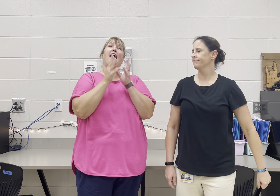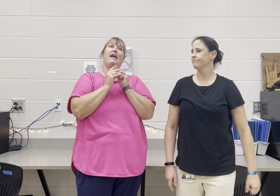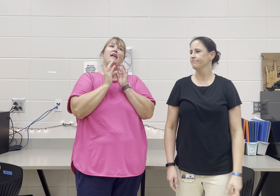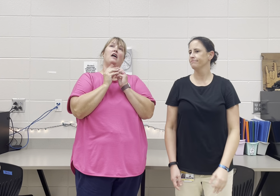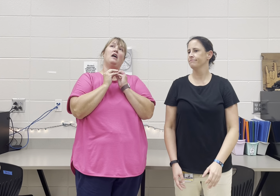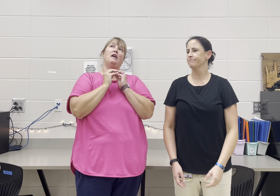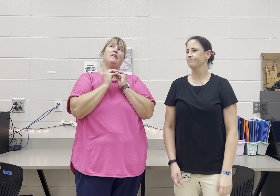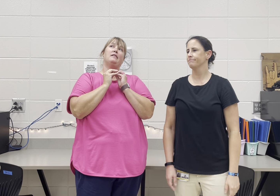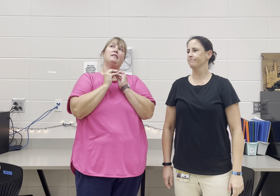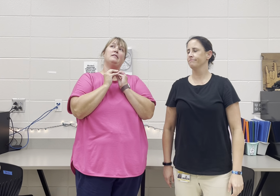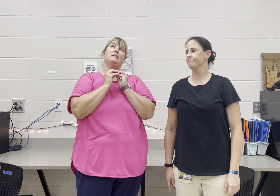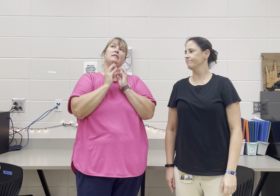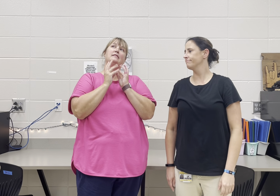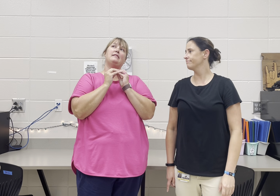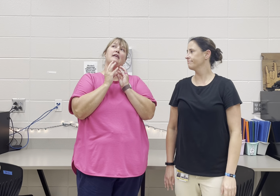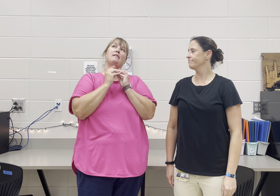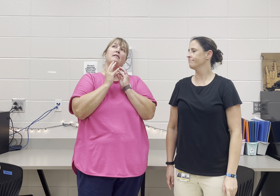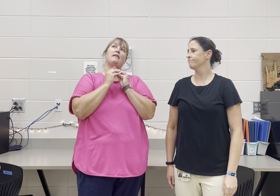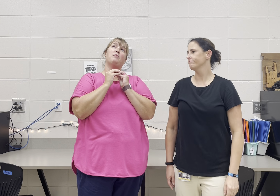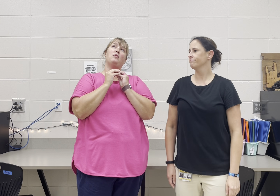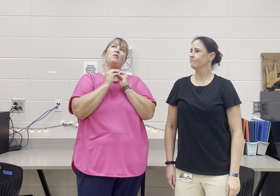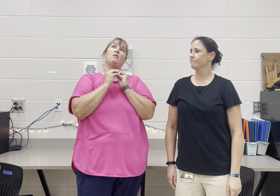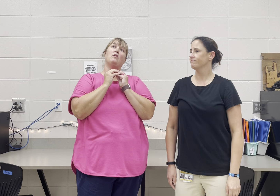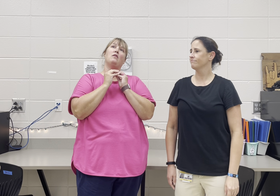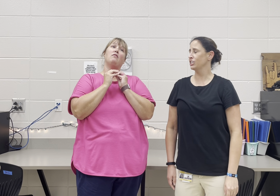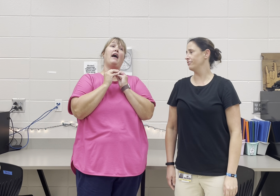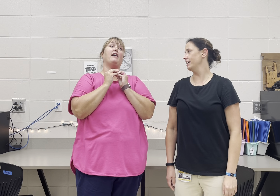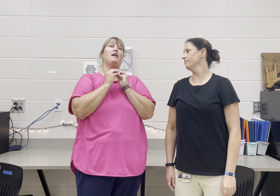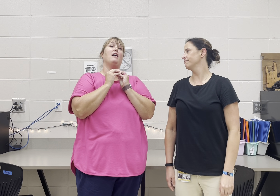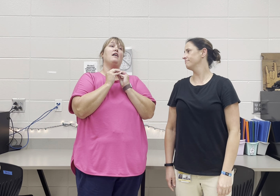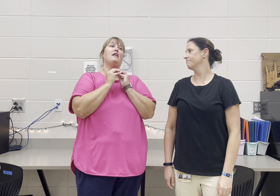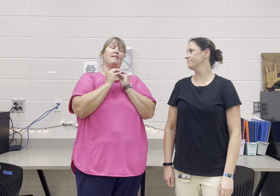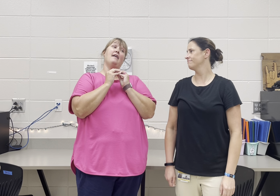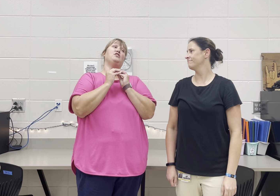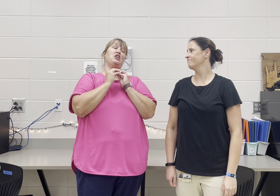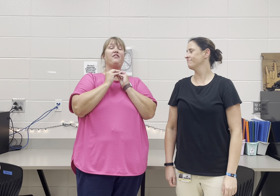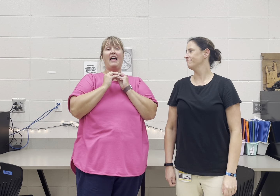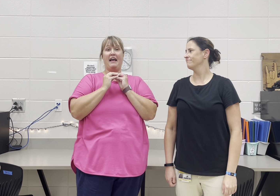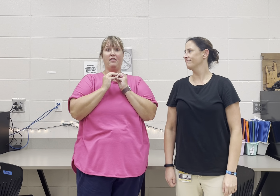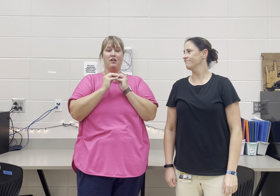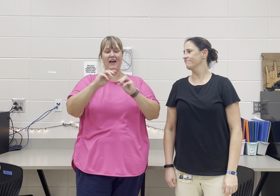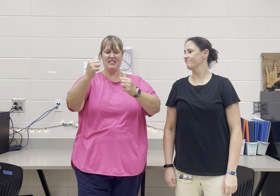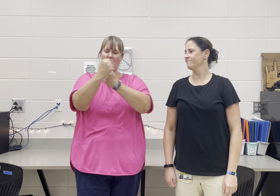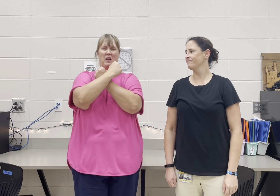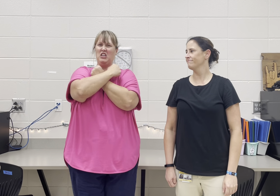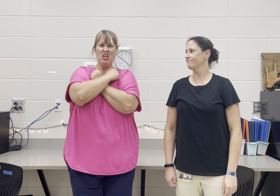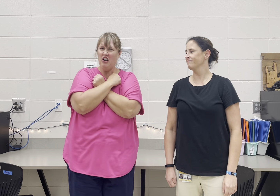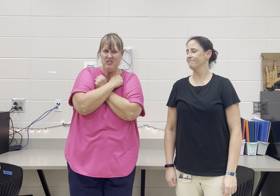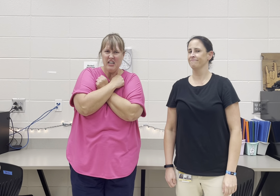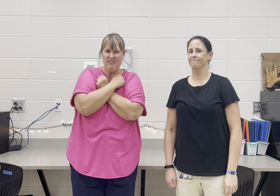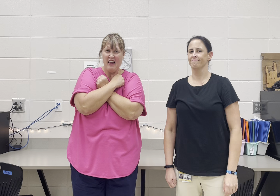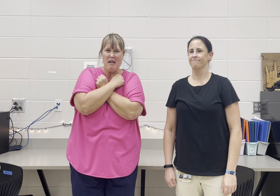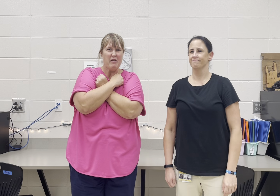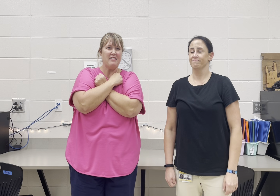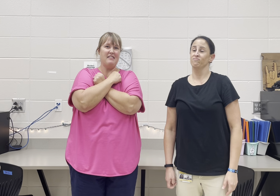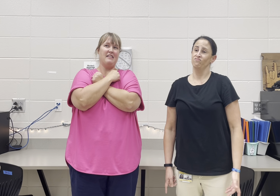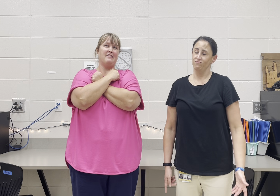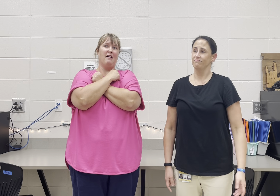like, let's see, good example. Chick-fil-A? Like, yes, Chick-fil-A I love. I don't love Chick-fil-A because it's not